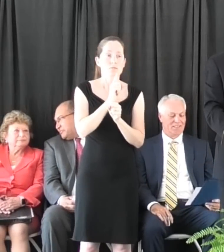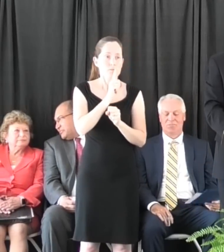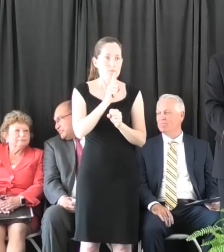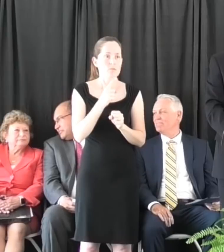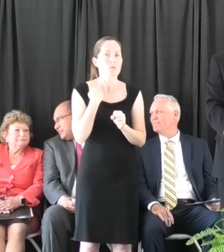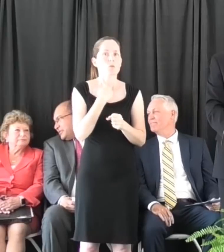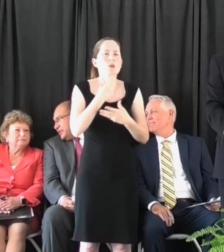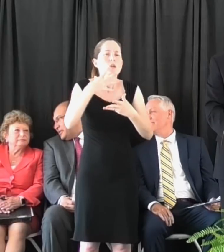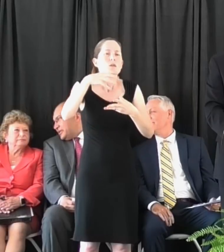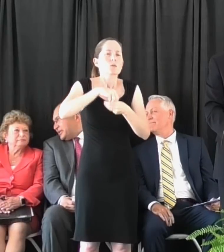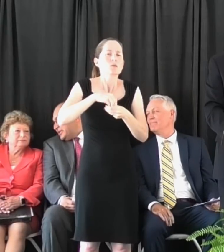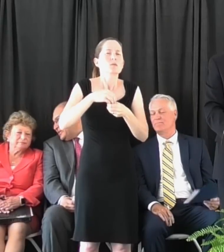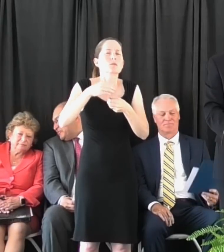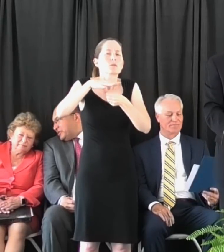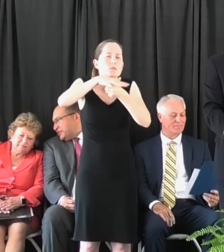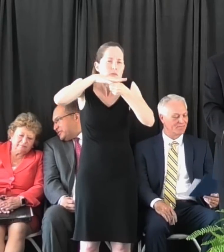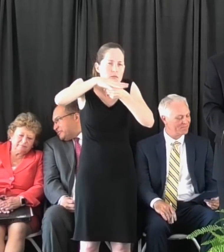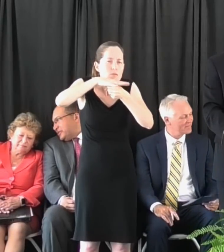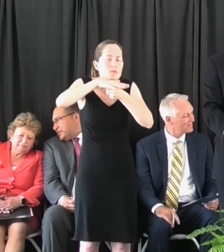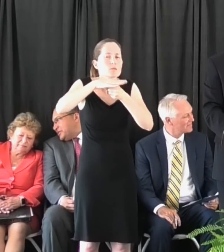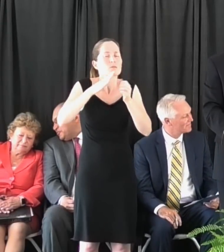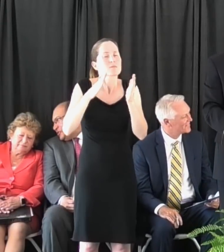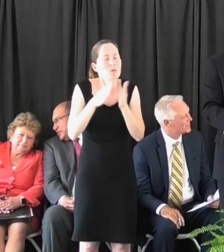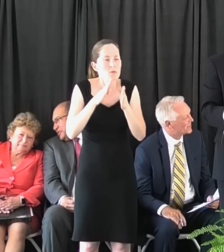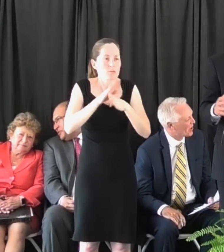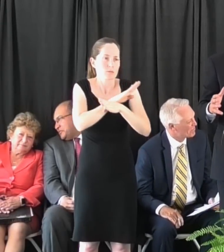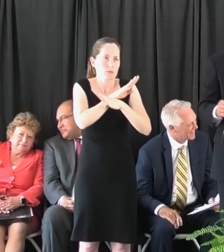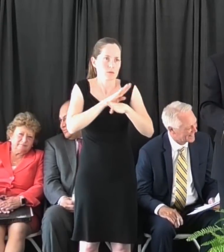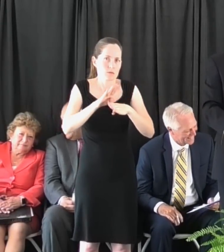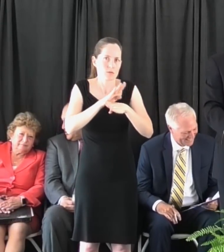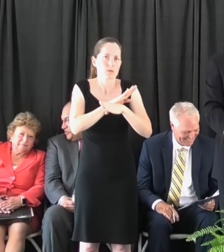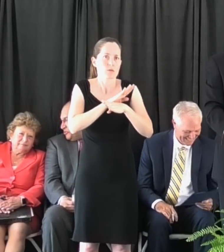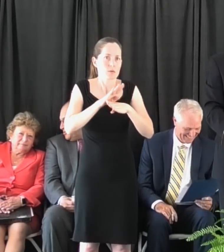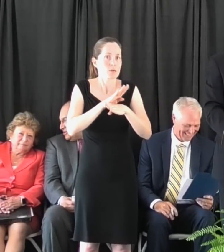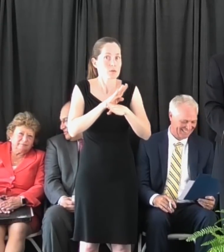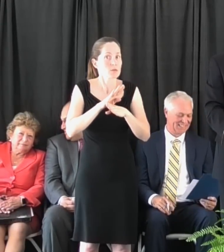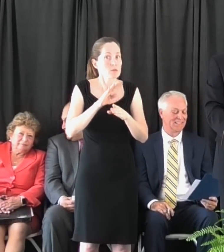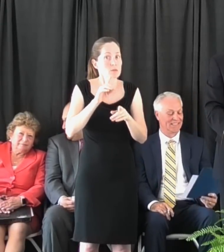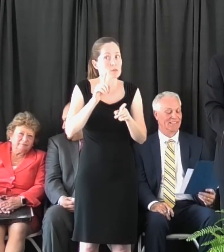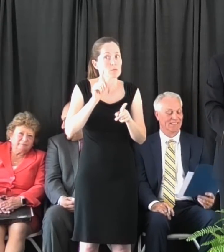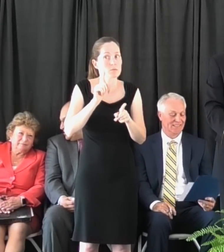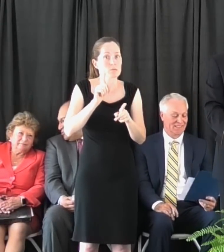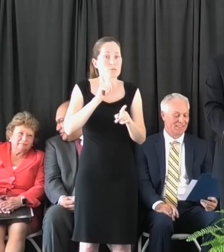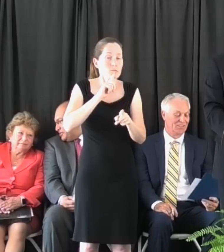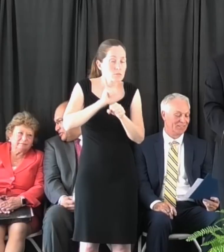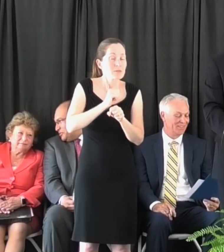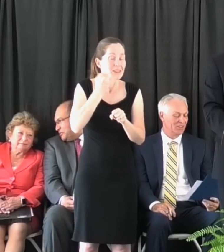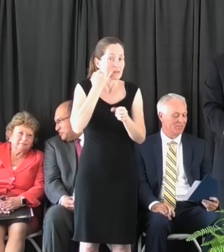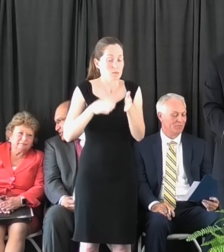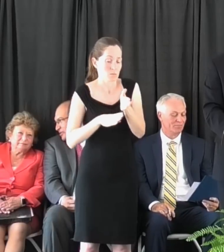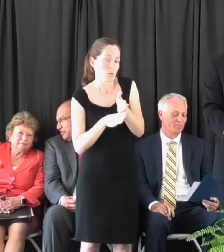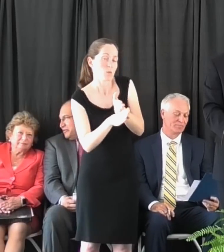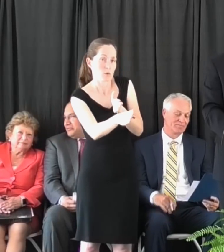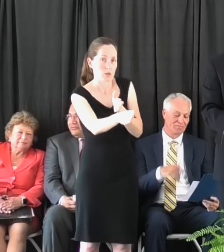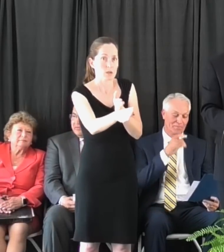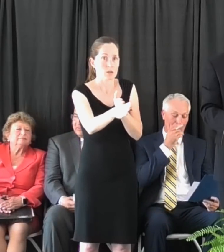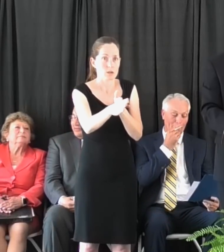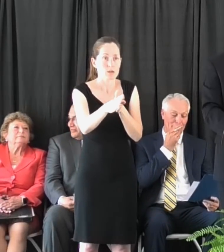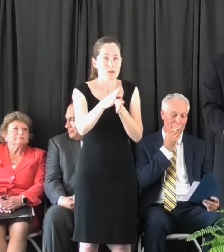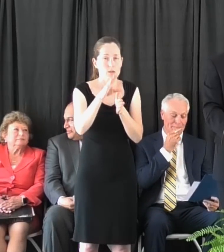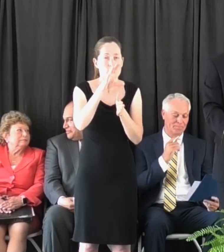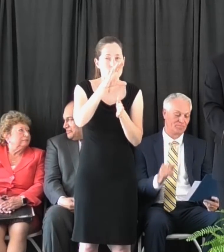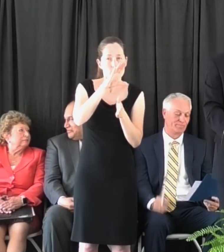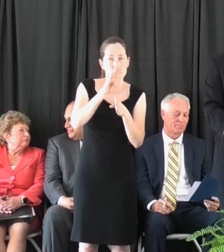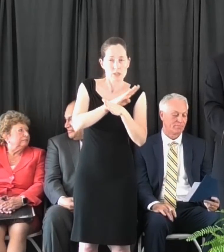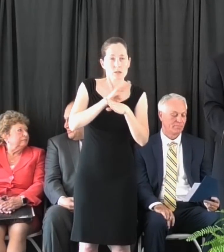local, small, and minority business inclusion in the overall process of the project. And I'm happy to sit here today or stand